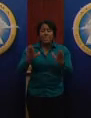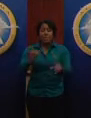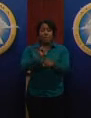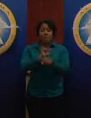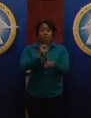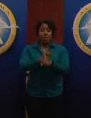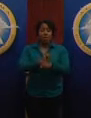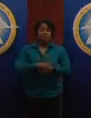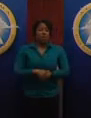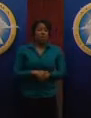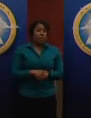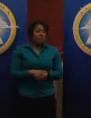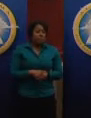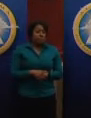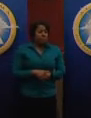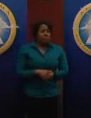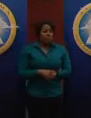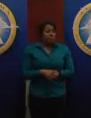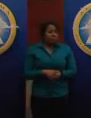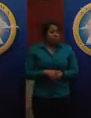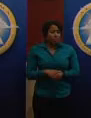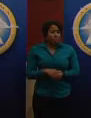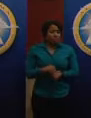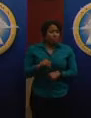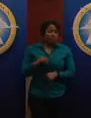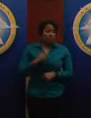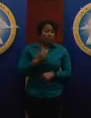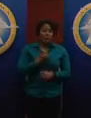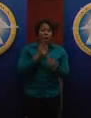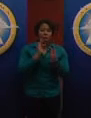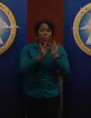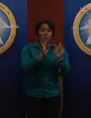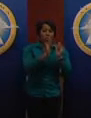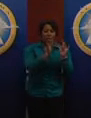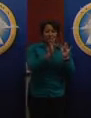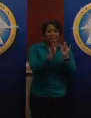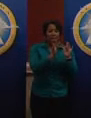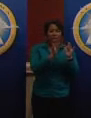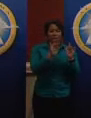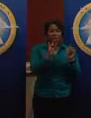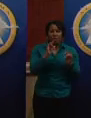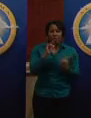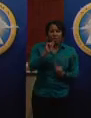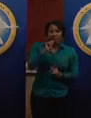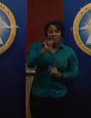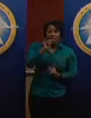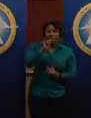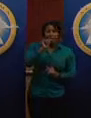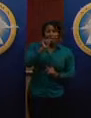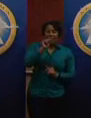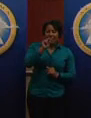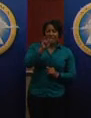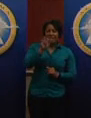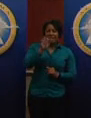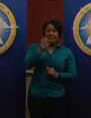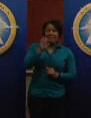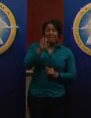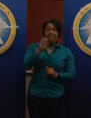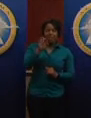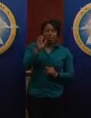to our AMSTI website, which you can get to through our State Department website, or go straight to the AMSTI site, and you'll